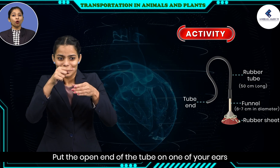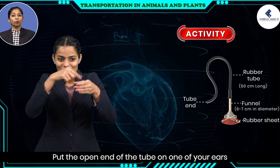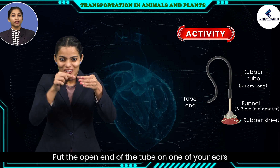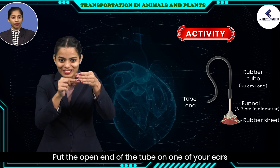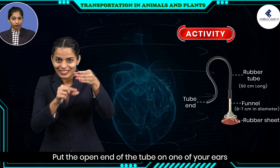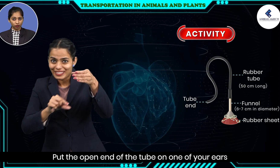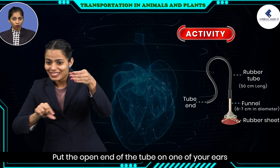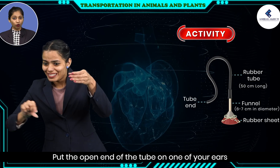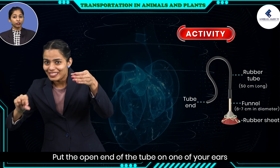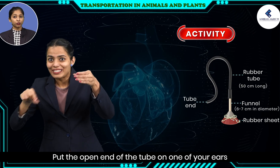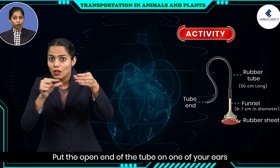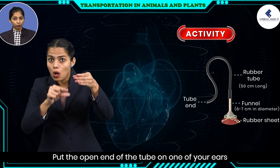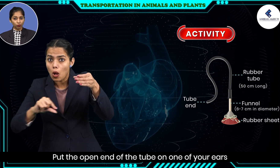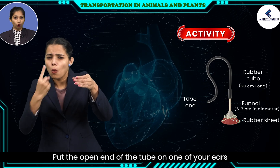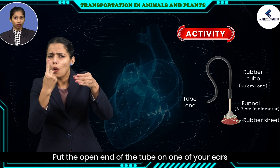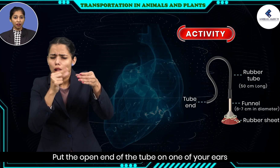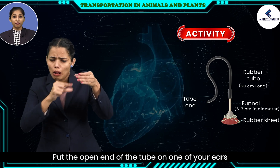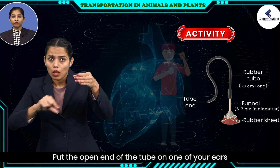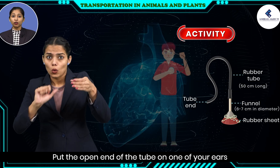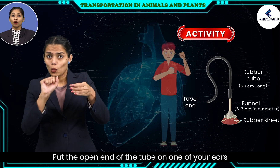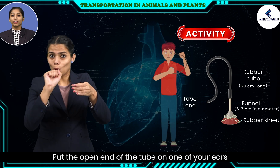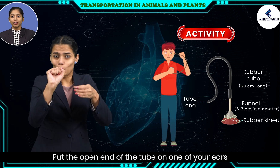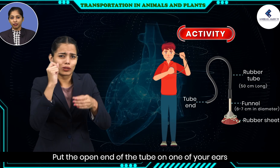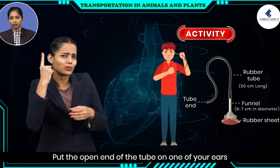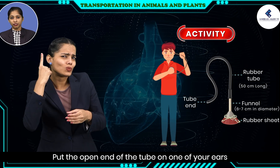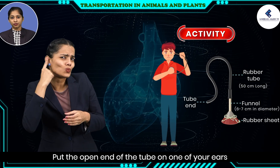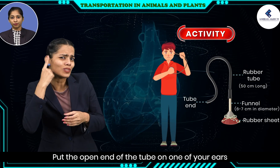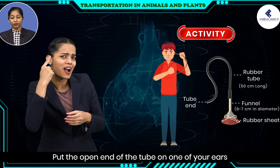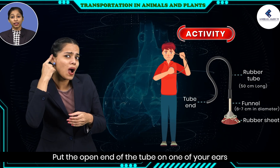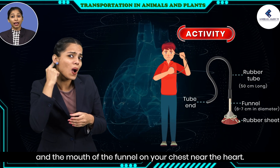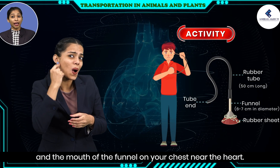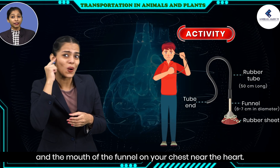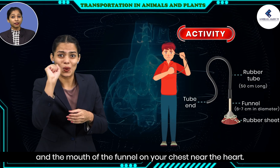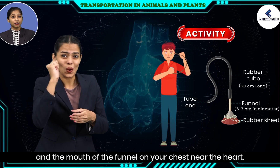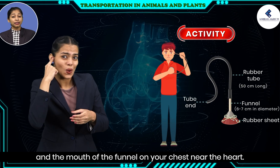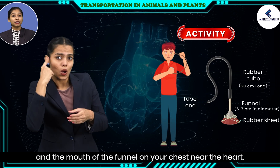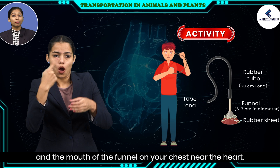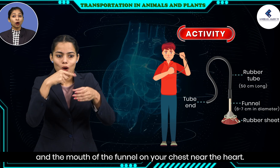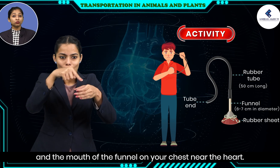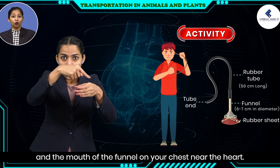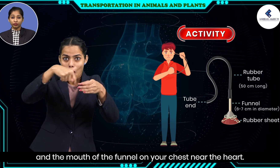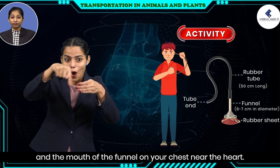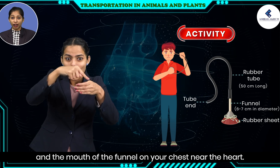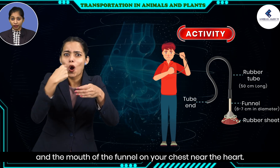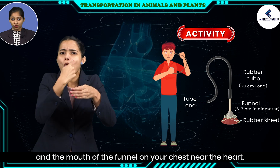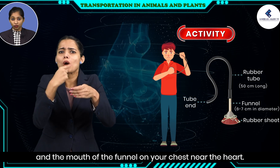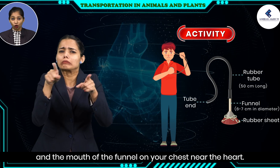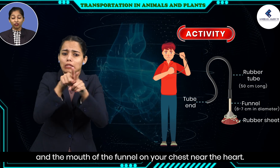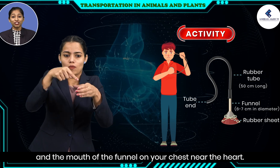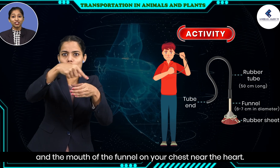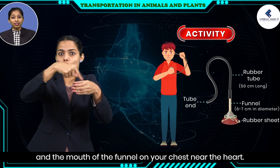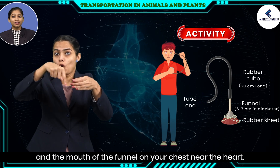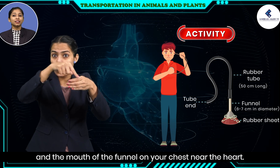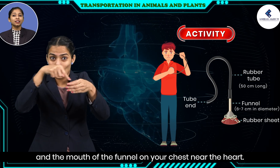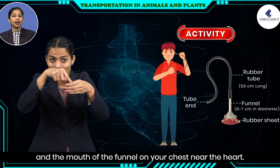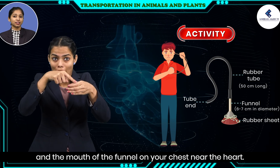Put the open end of the tube on one of your ears and the mouth of the funnel on